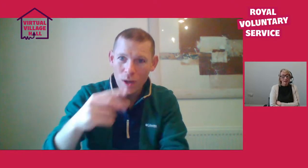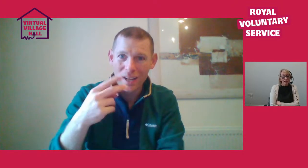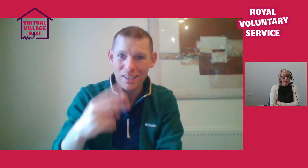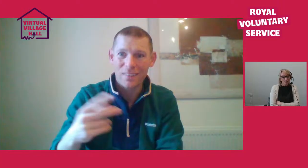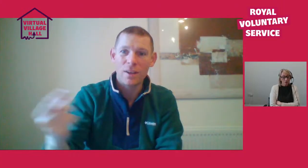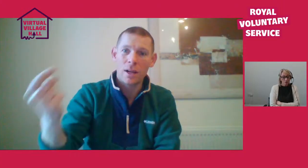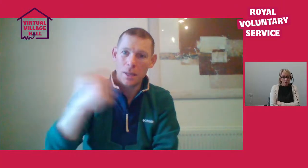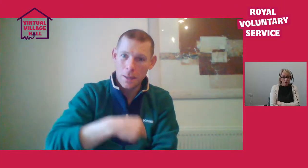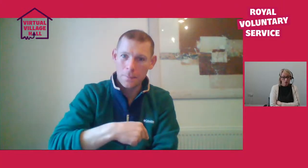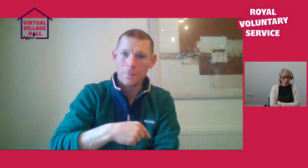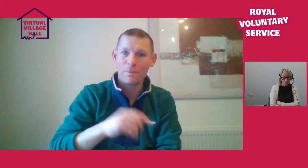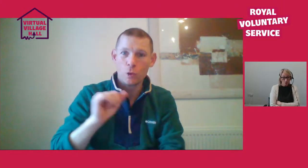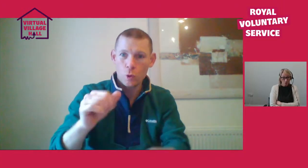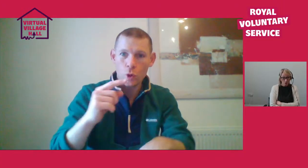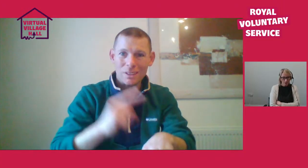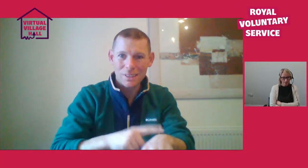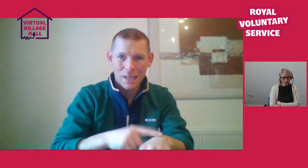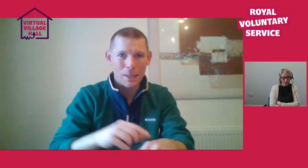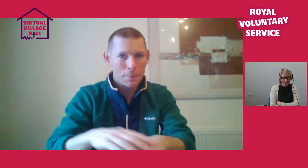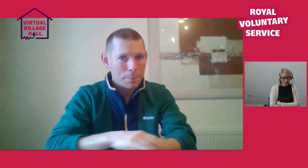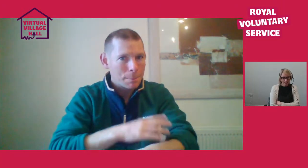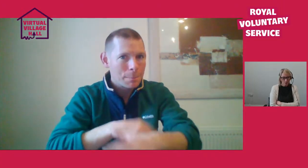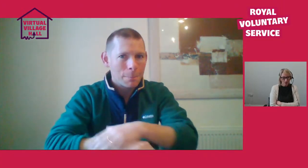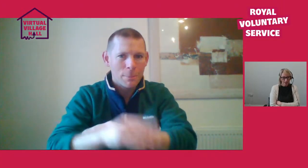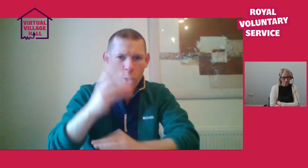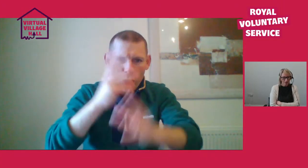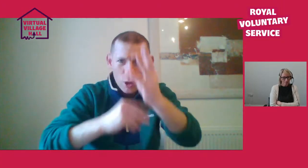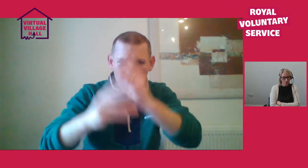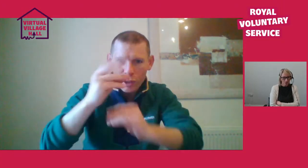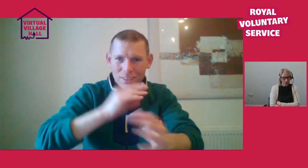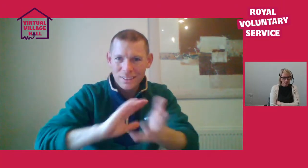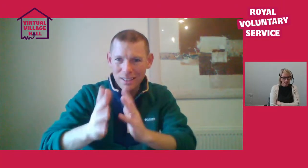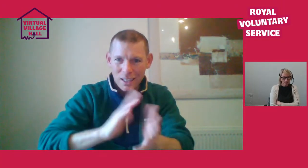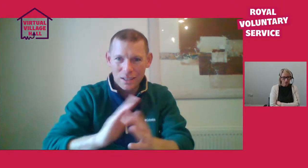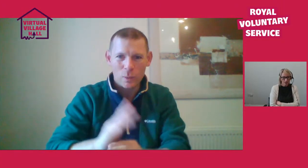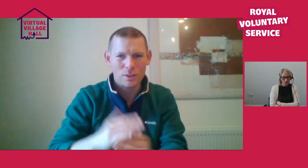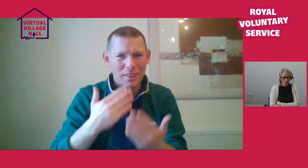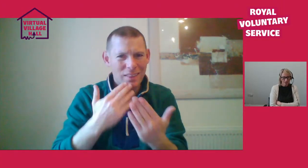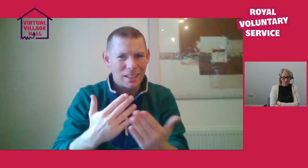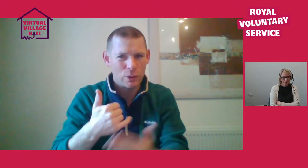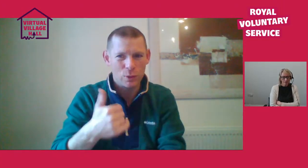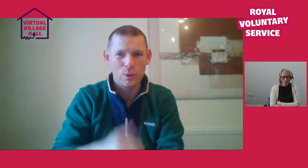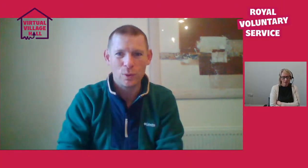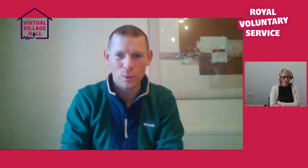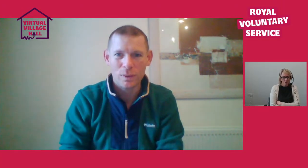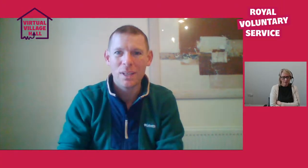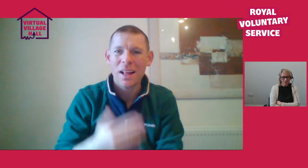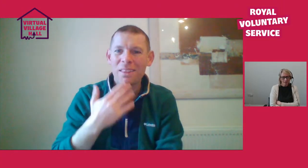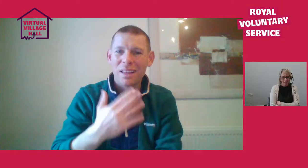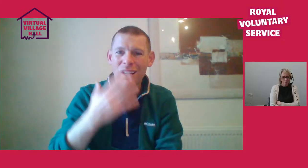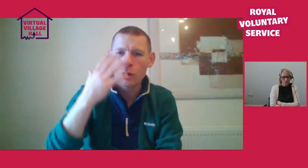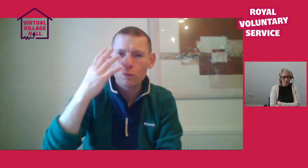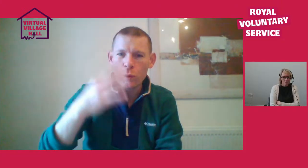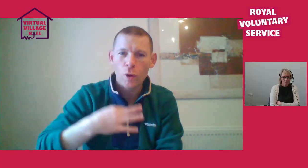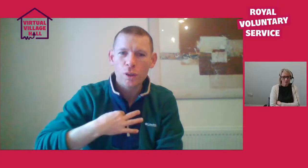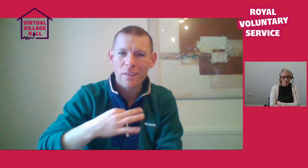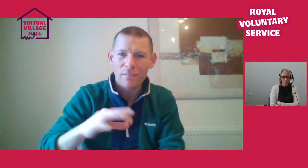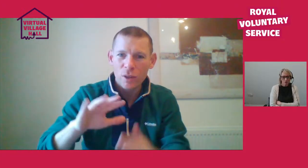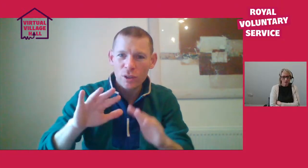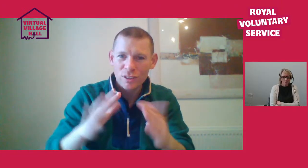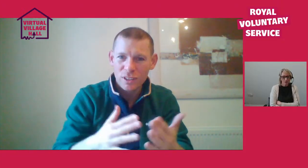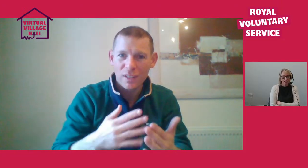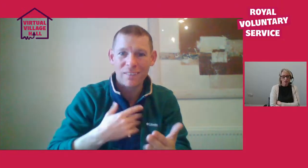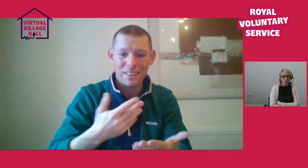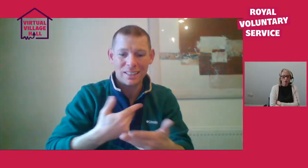so again, I want to thank you all for joining the session this morning. Giving up your time and your interest in learning sign language is